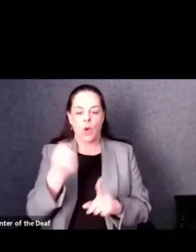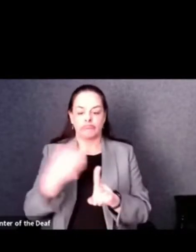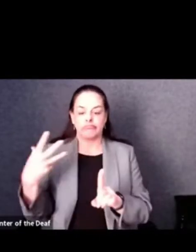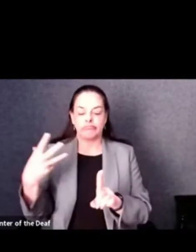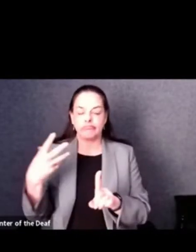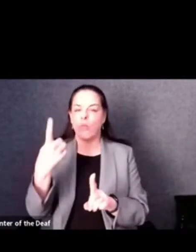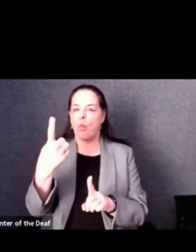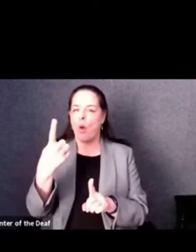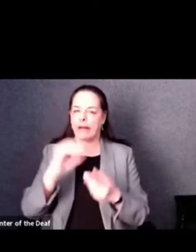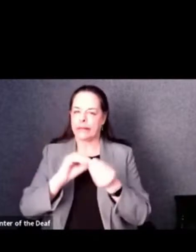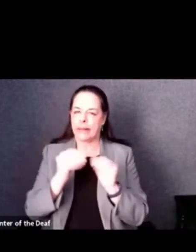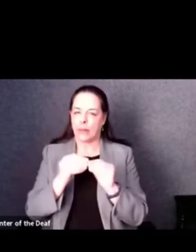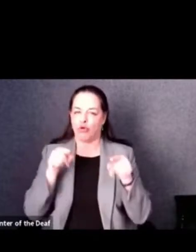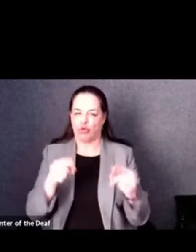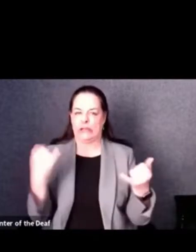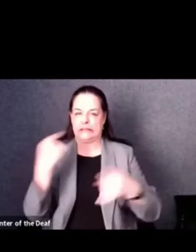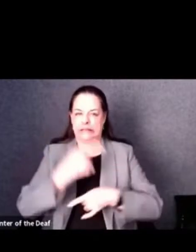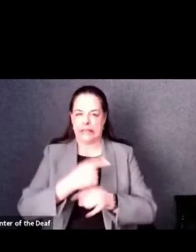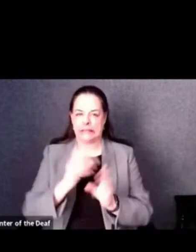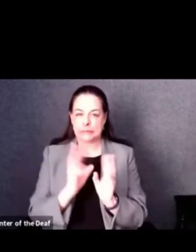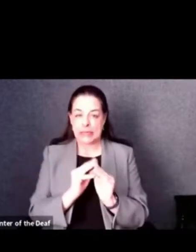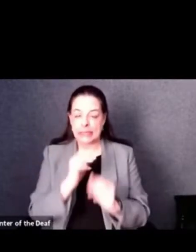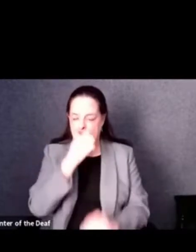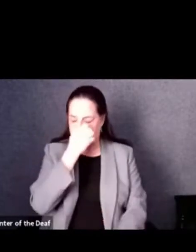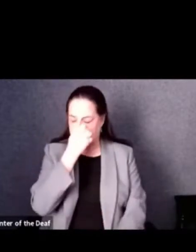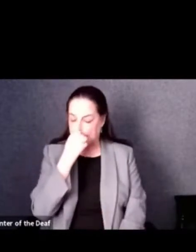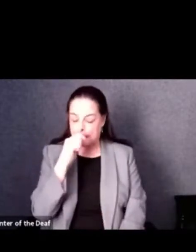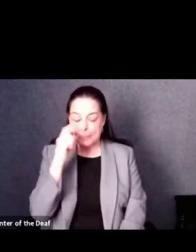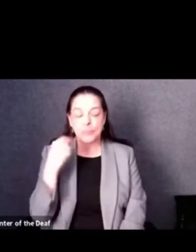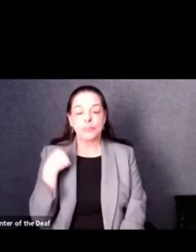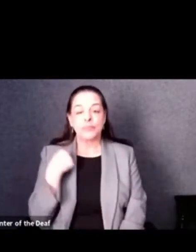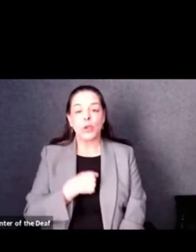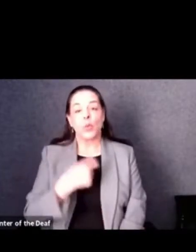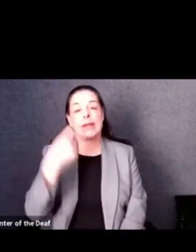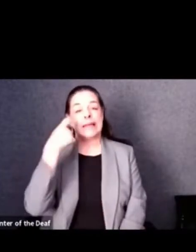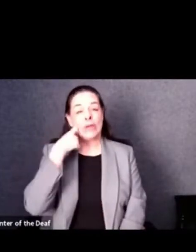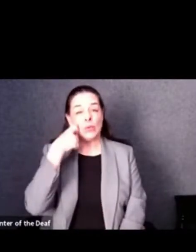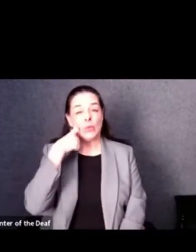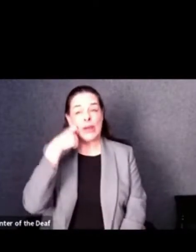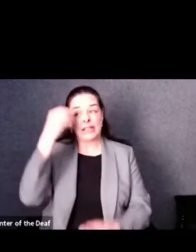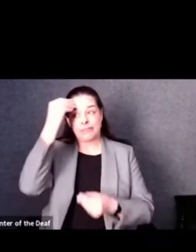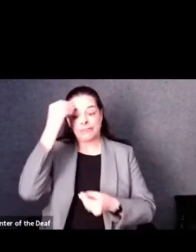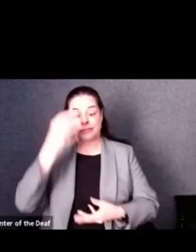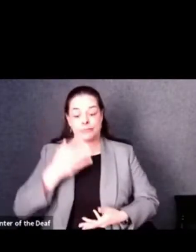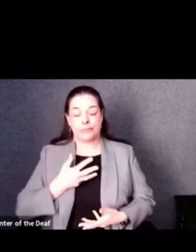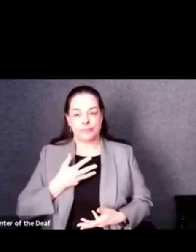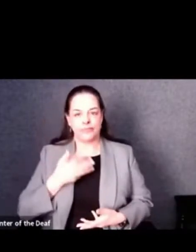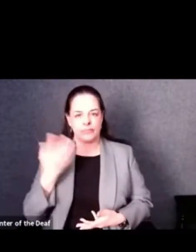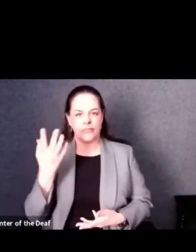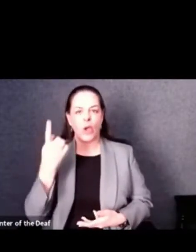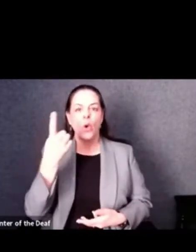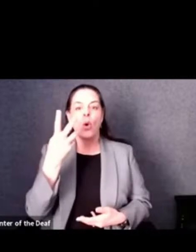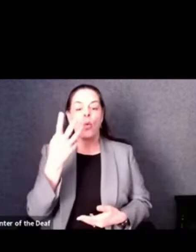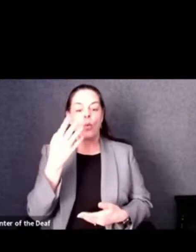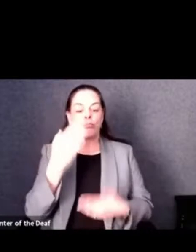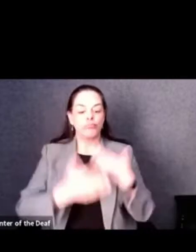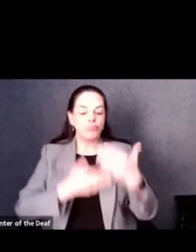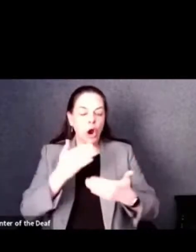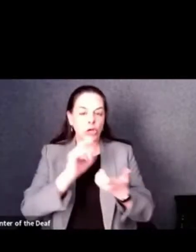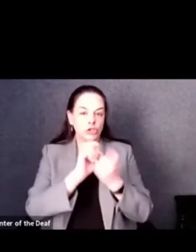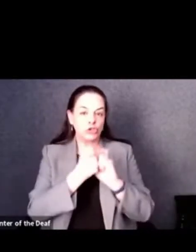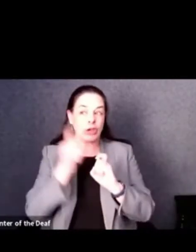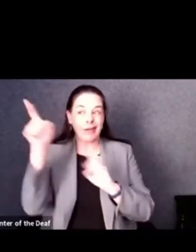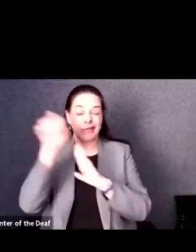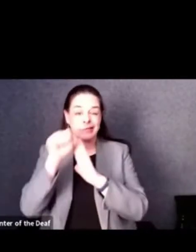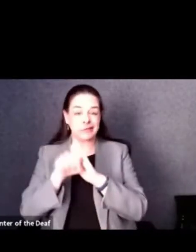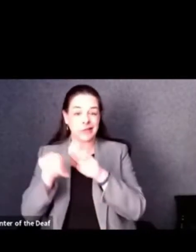figures during today's media briefing. We recently became aware of a process change at the state that resulted